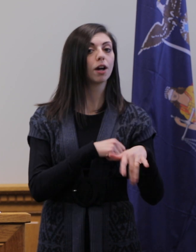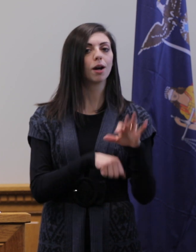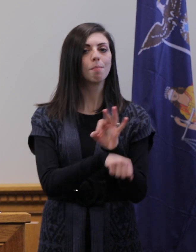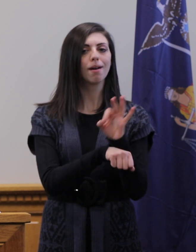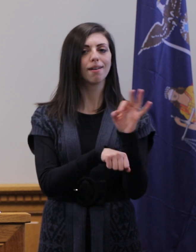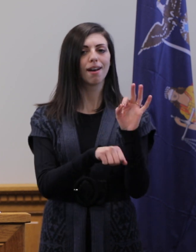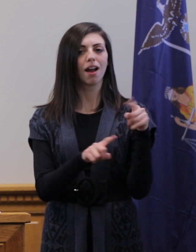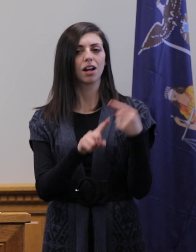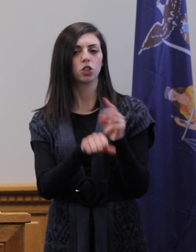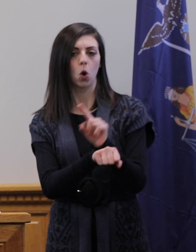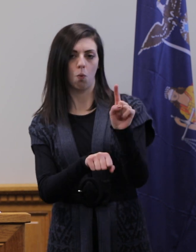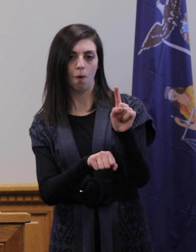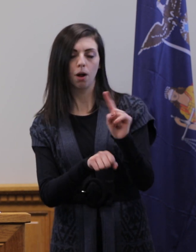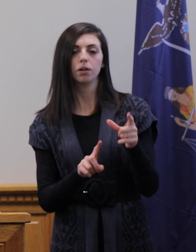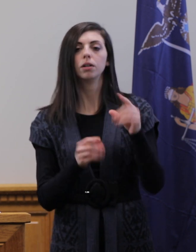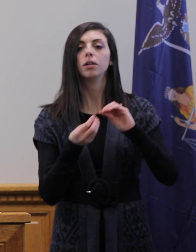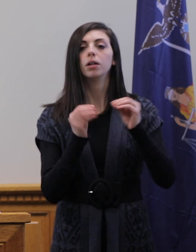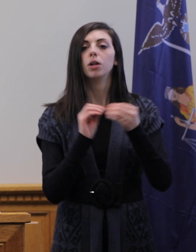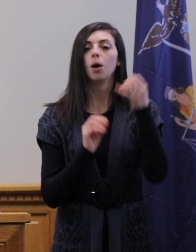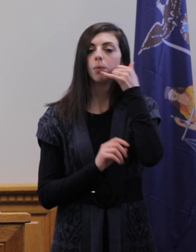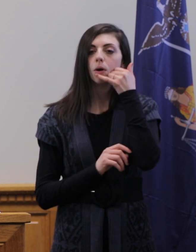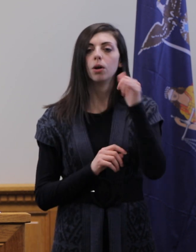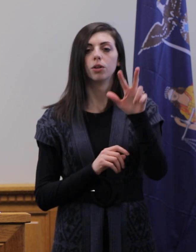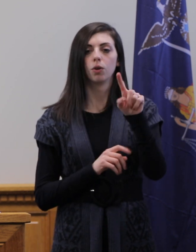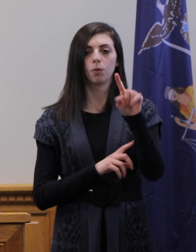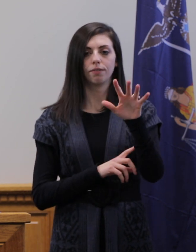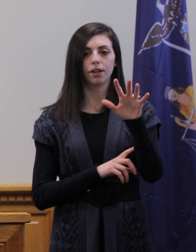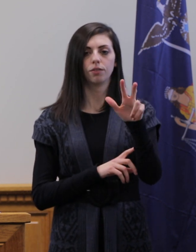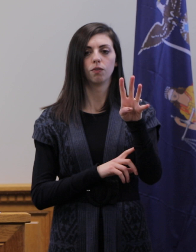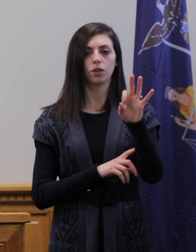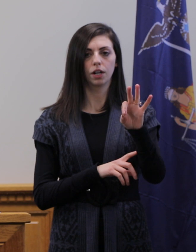1 p.m. The number to call is